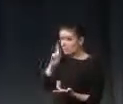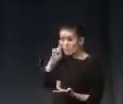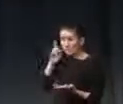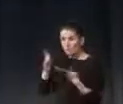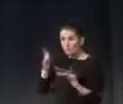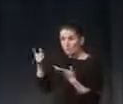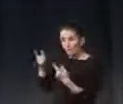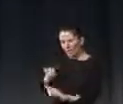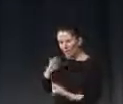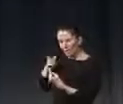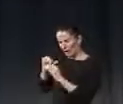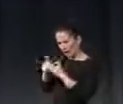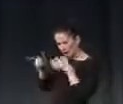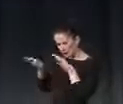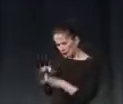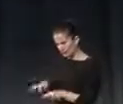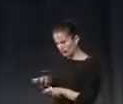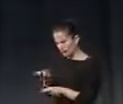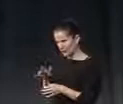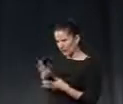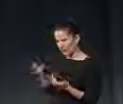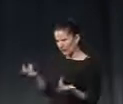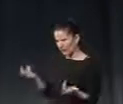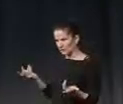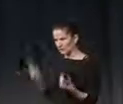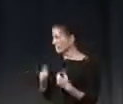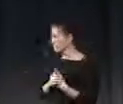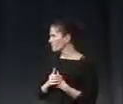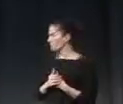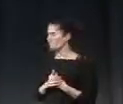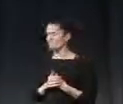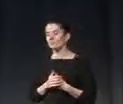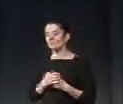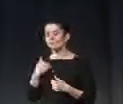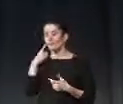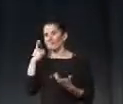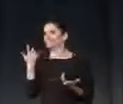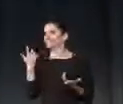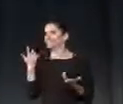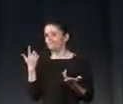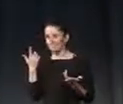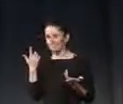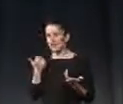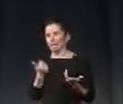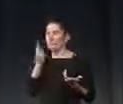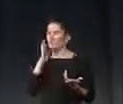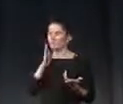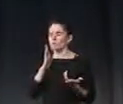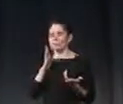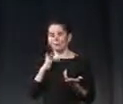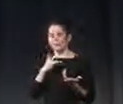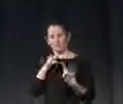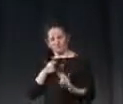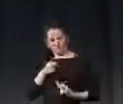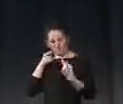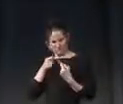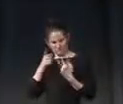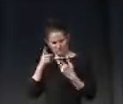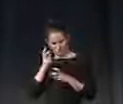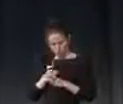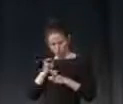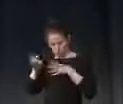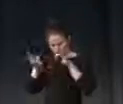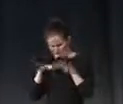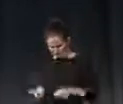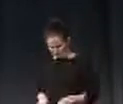find it difficult to explain it when a teacher asked you." I think anyone would find more or less difficulty in explaining the feelings given them